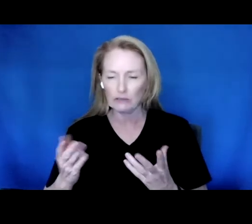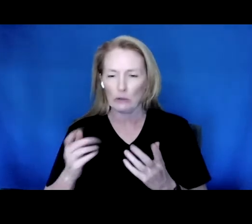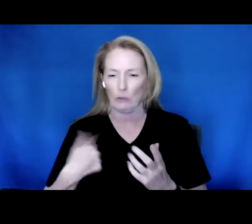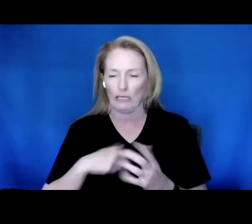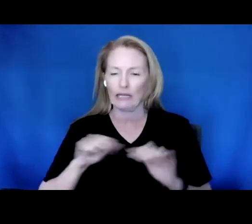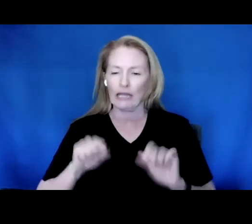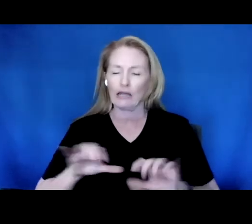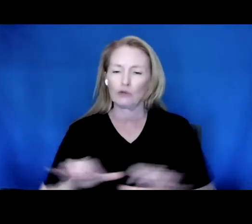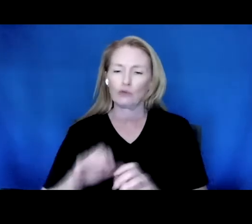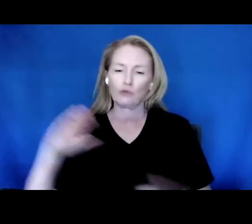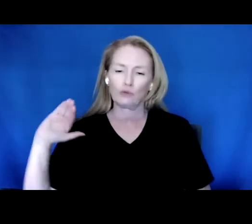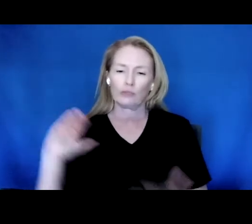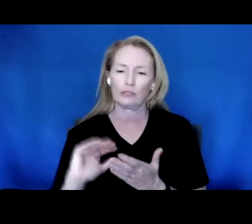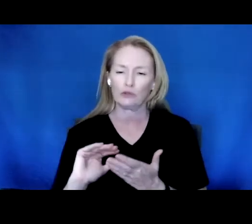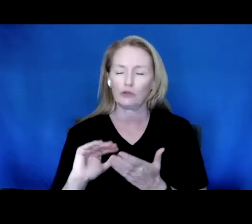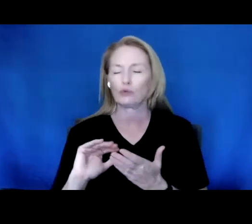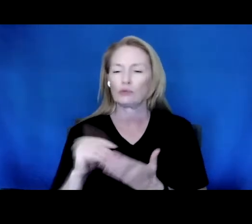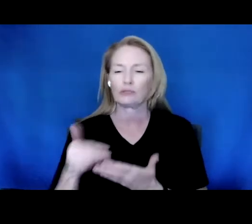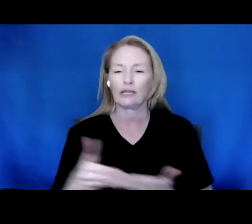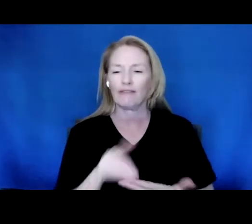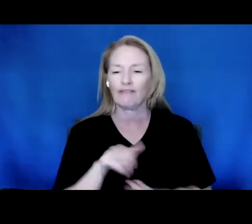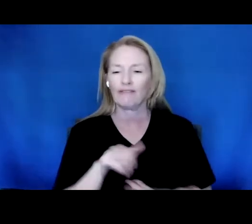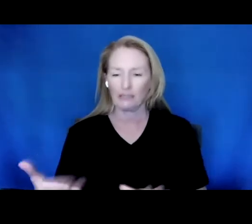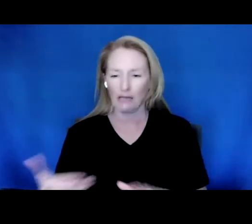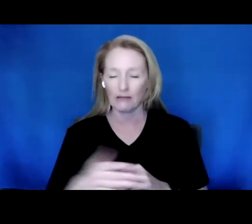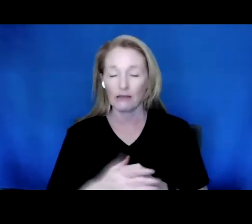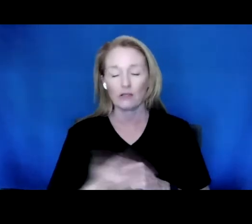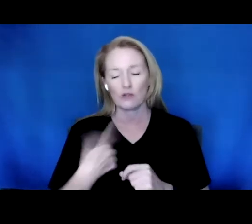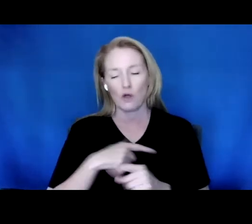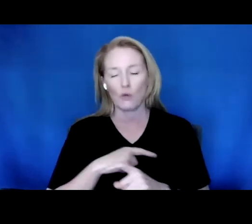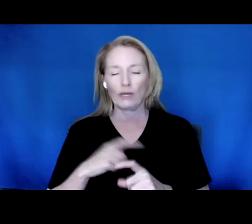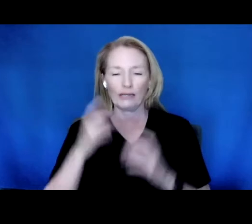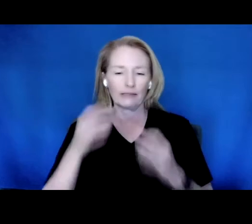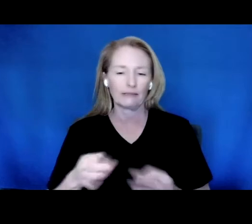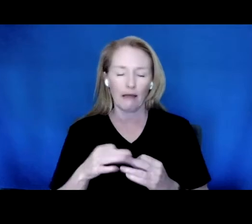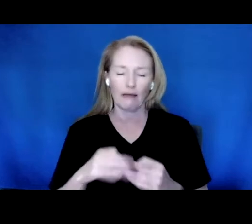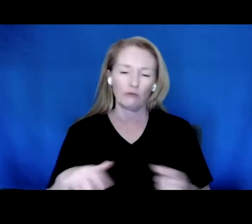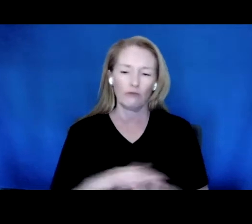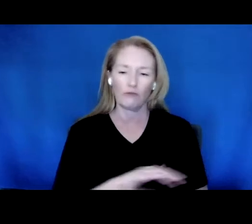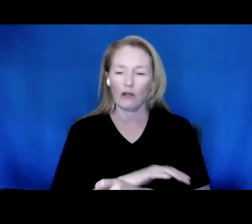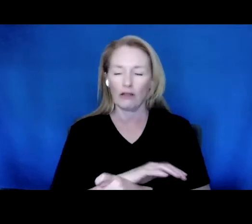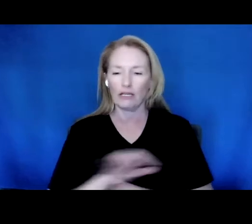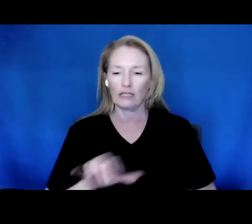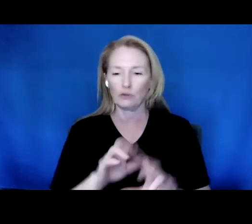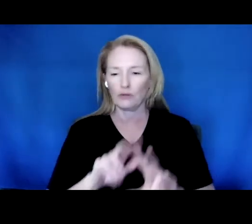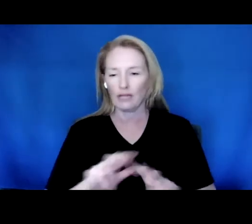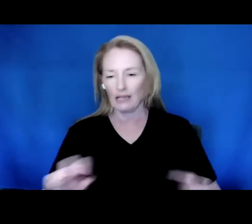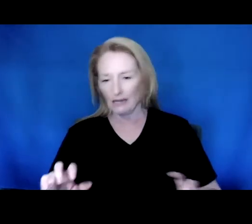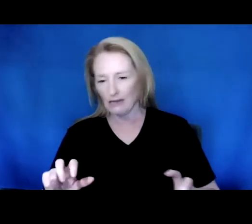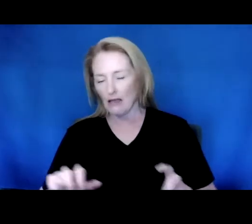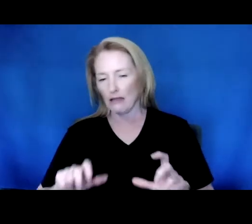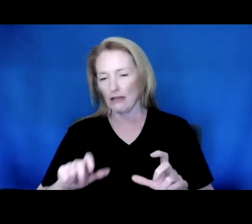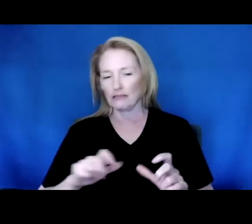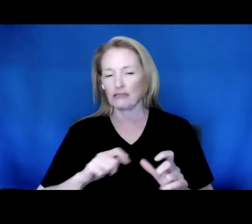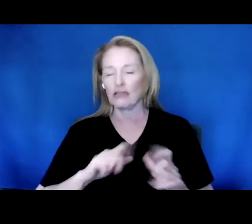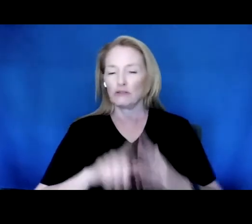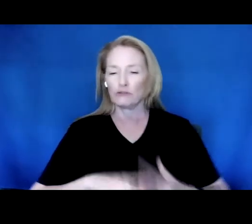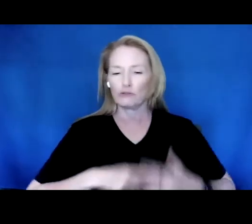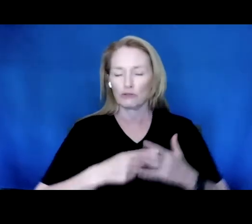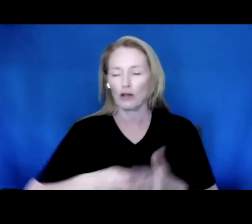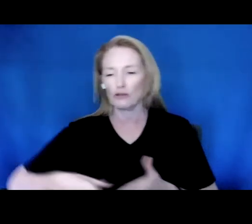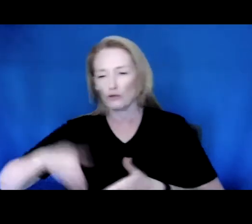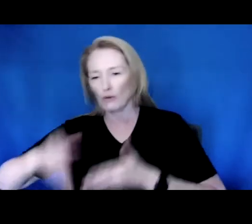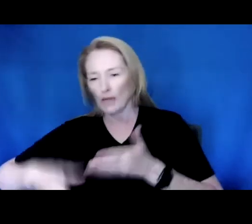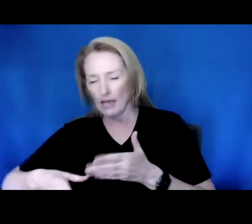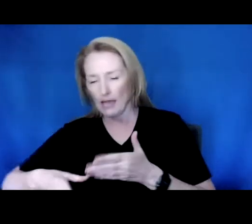decided to fully conduct this analysis and see it through because we needed to identify modifiable risk factors for our